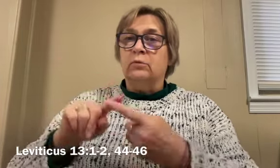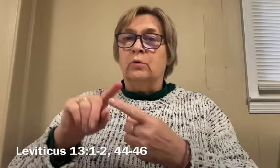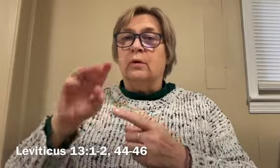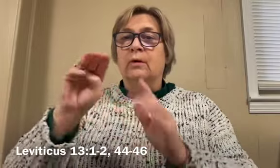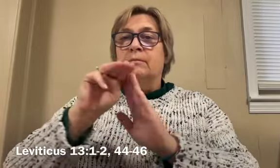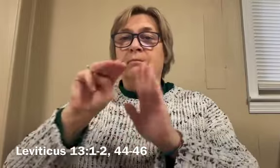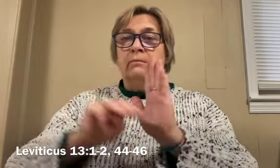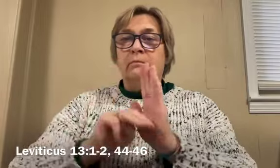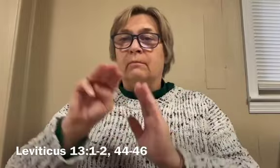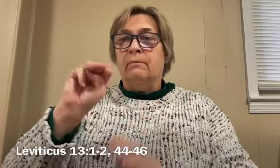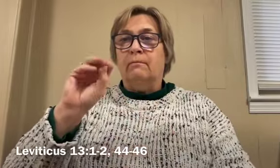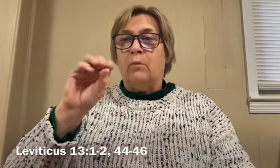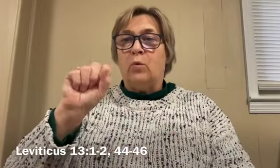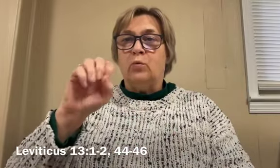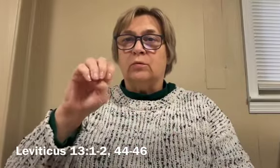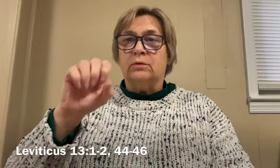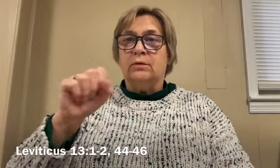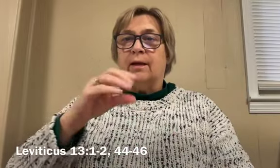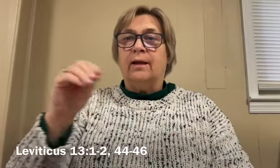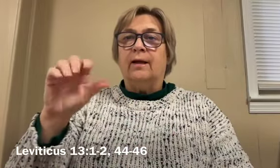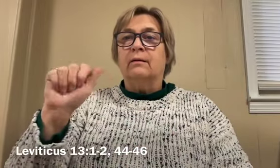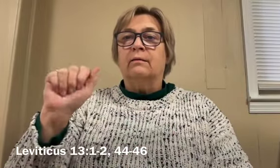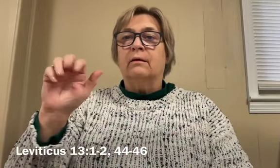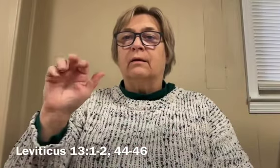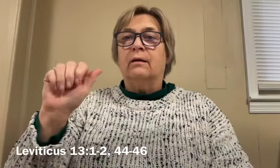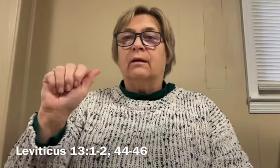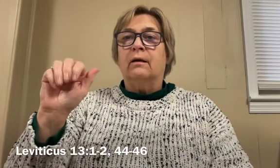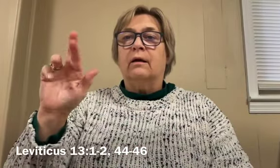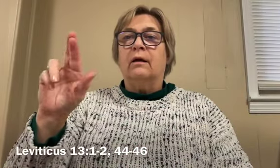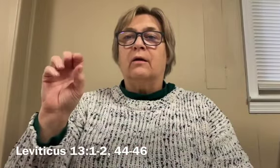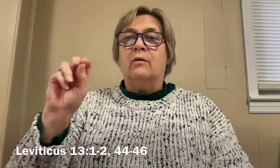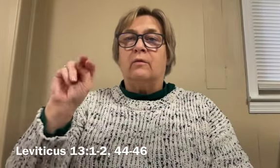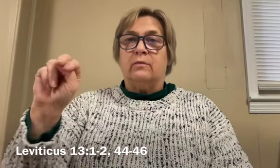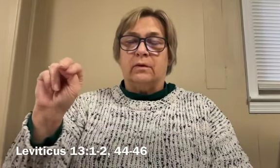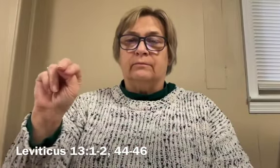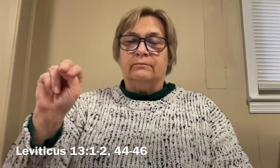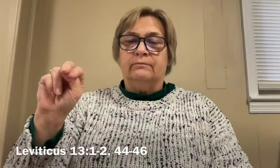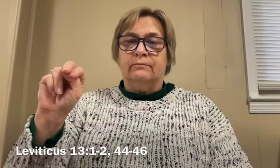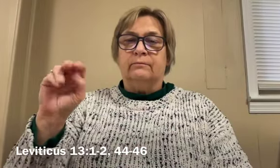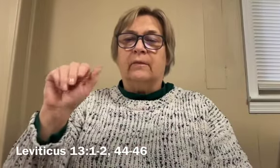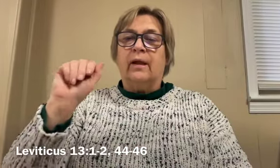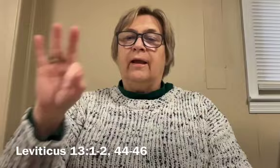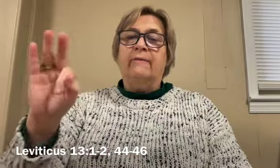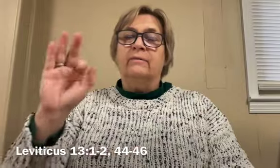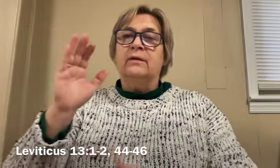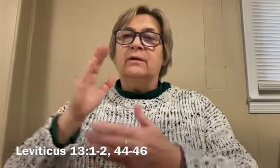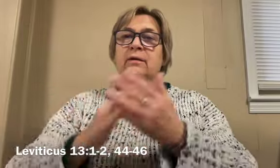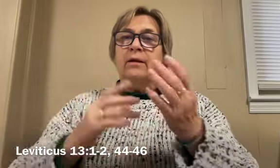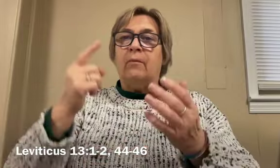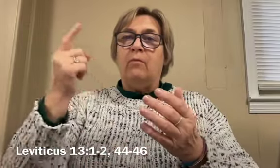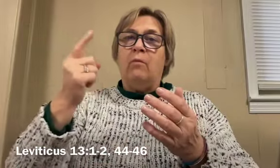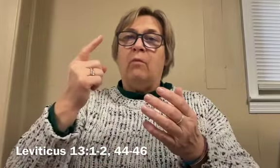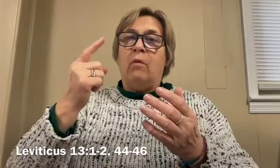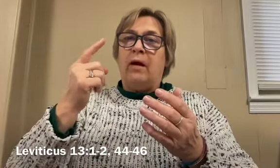The Lord said to Moses and Aaron, "If somebody has on his skin a